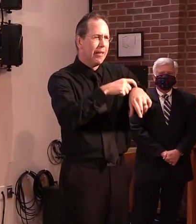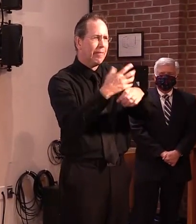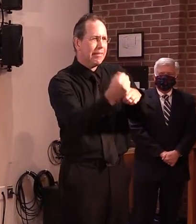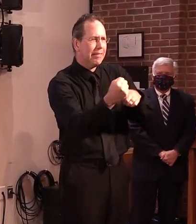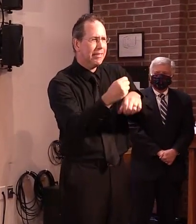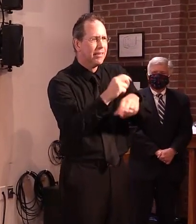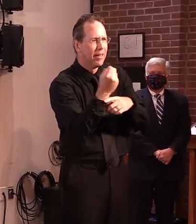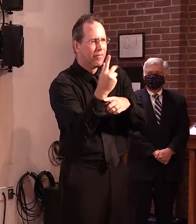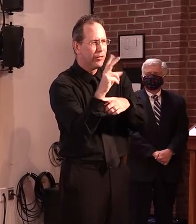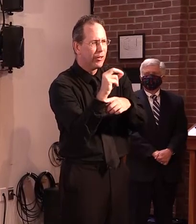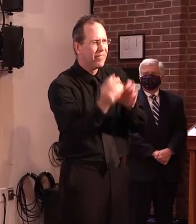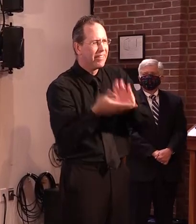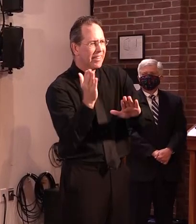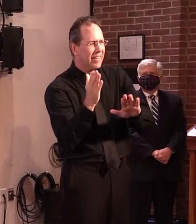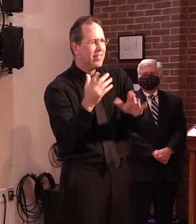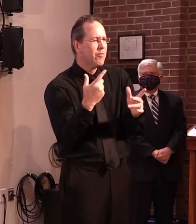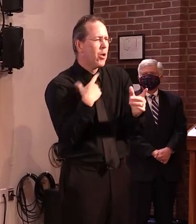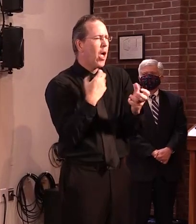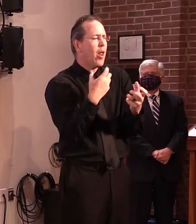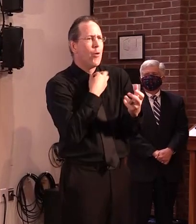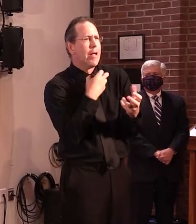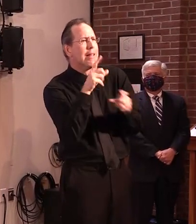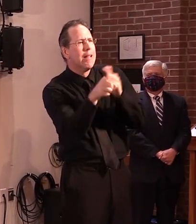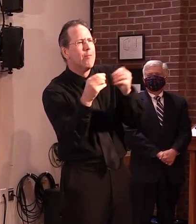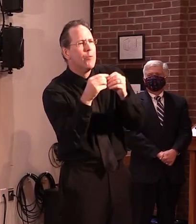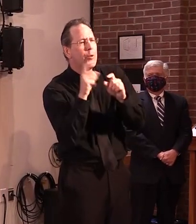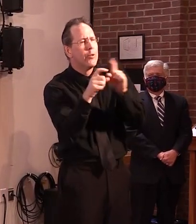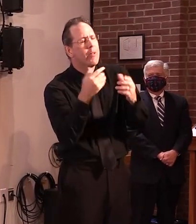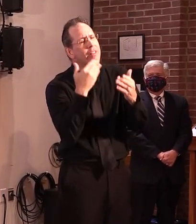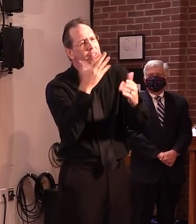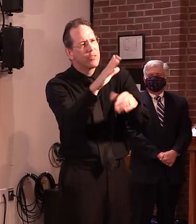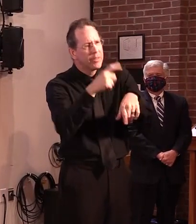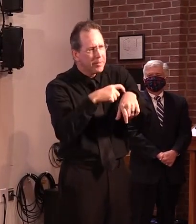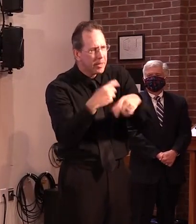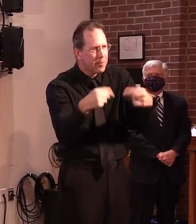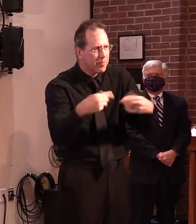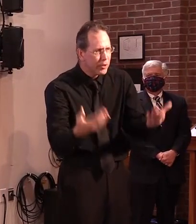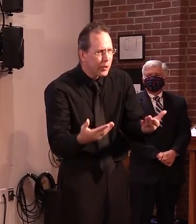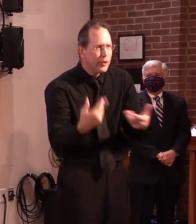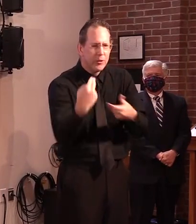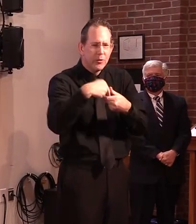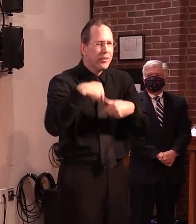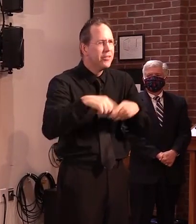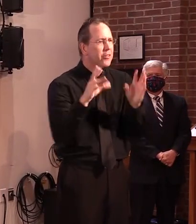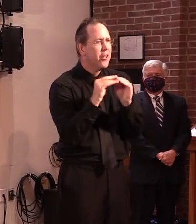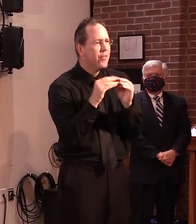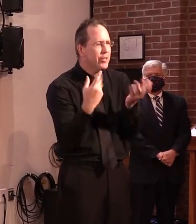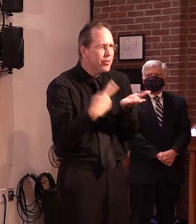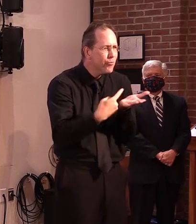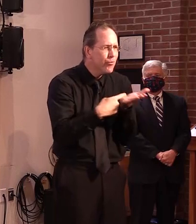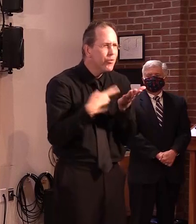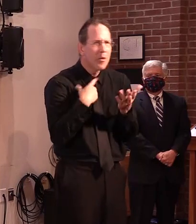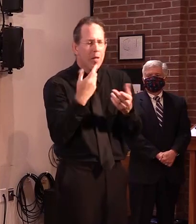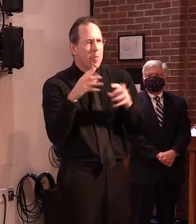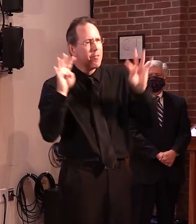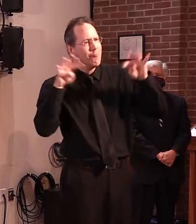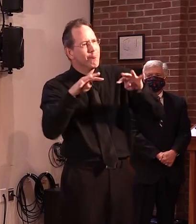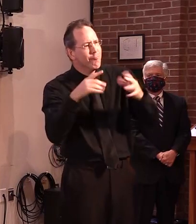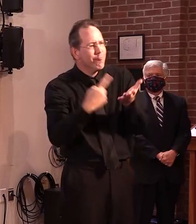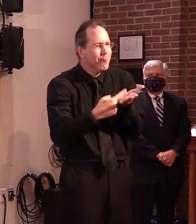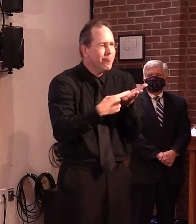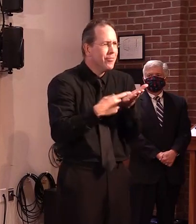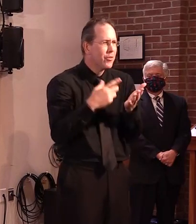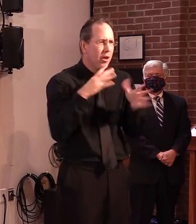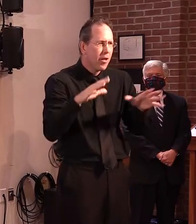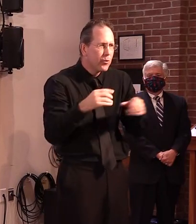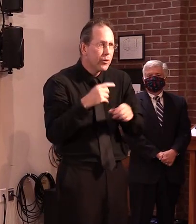we're grateful for your taking the time to speak to Vermonters, reinforce what we're doing, what Dr. Levine, the entire team is